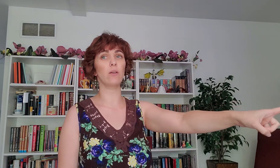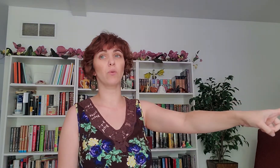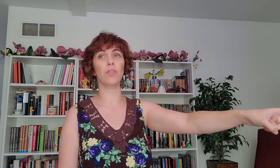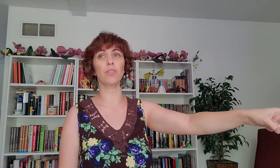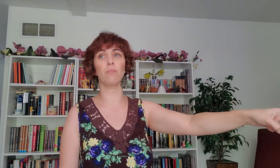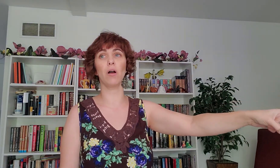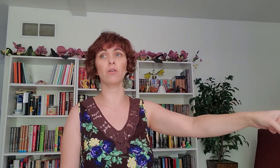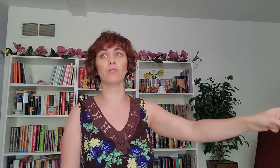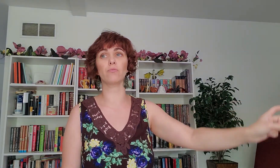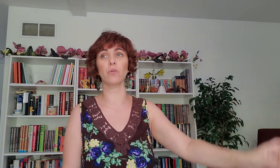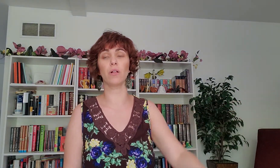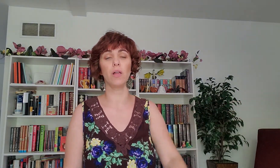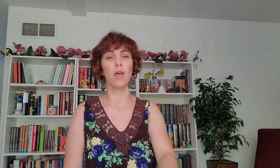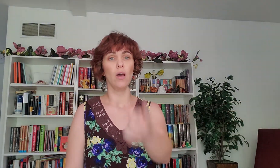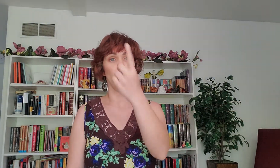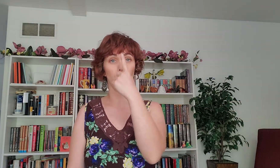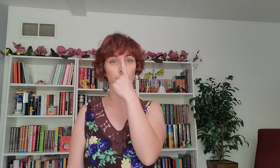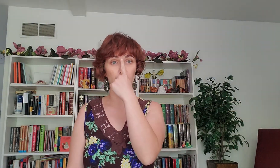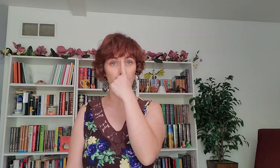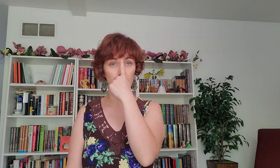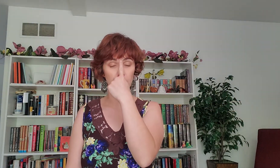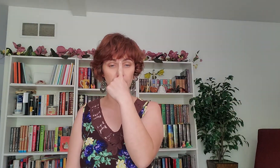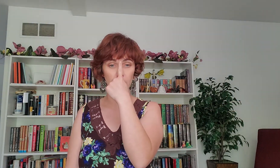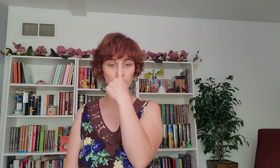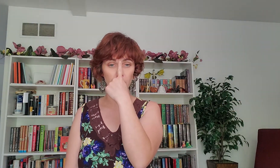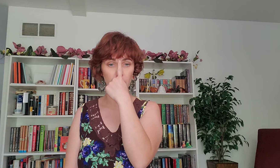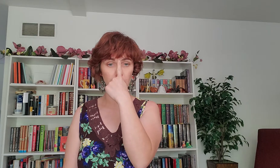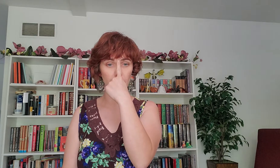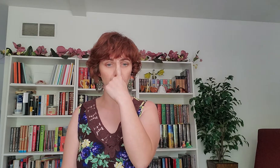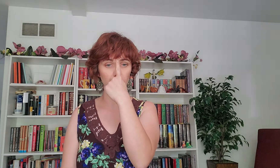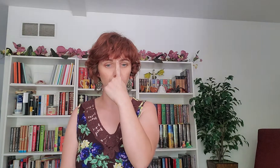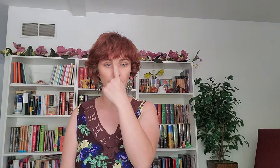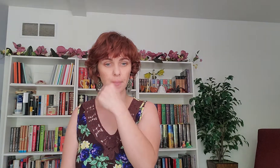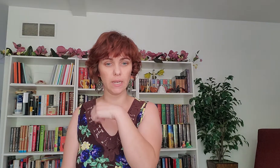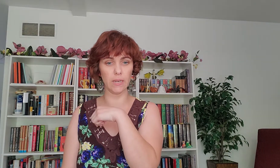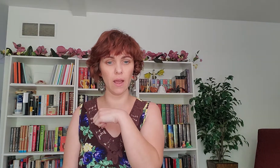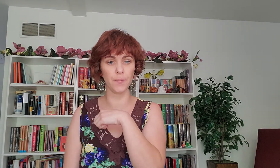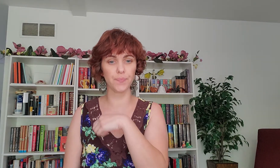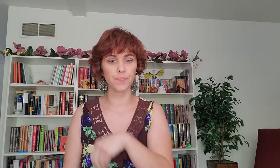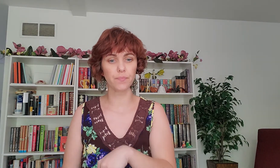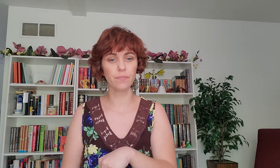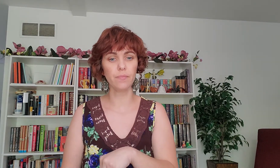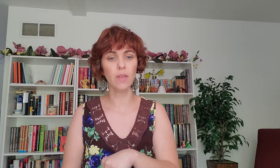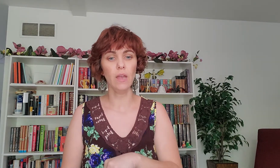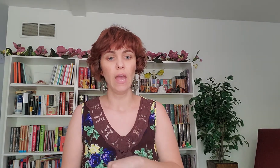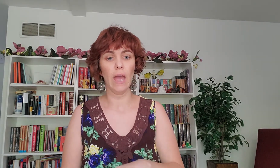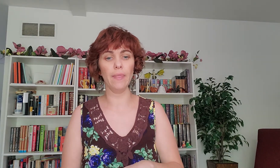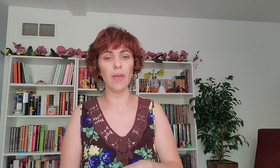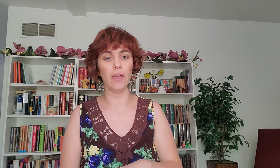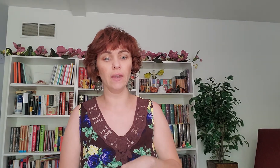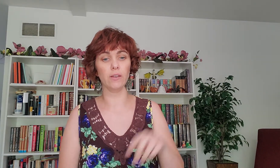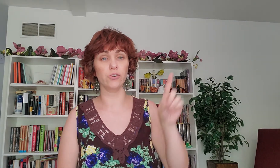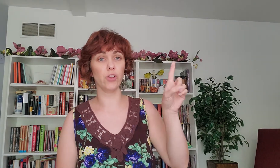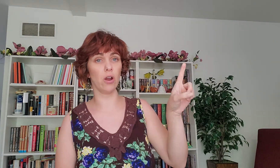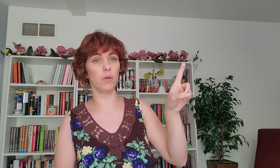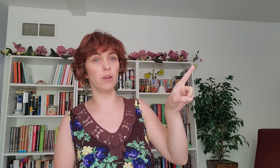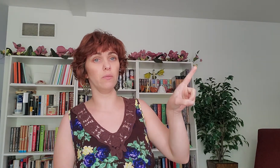with the Mongols' rule over India, we make our bindi dot. And then Darwin, we